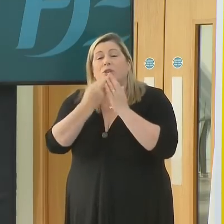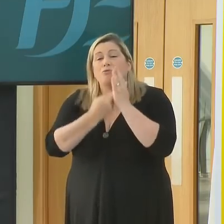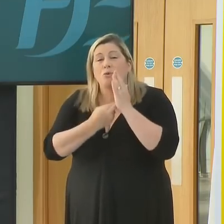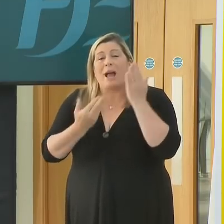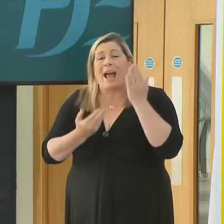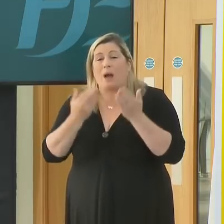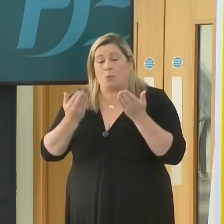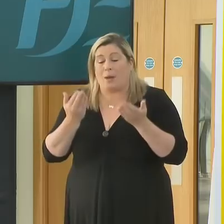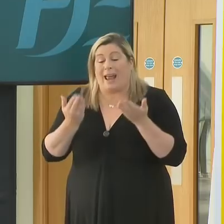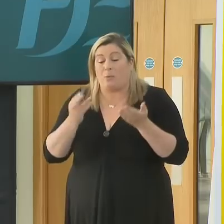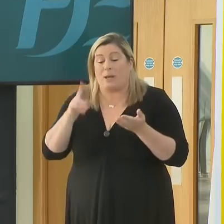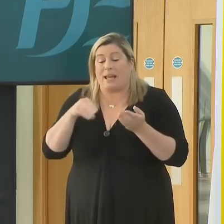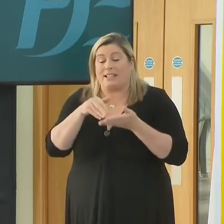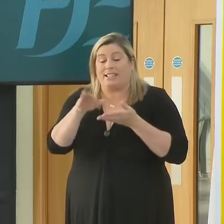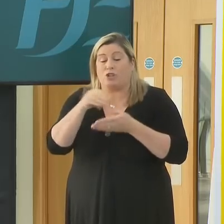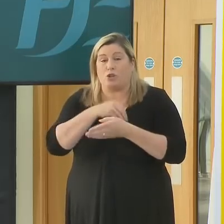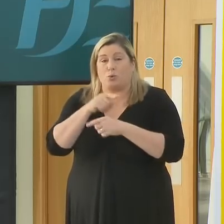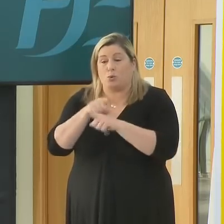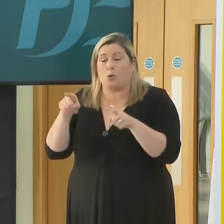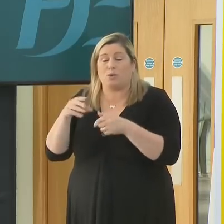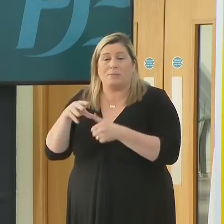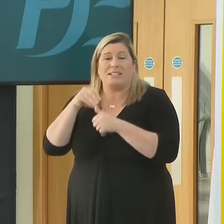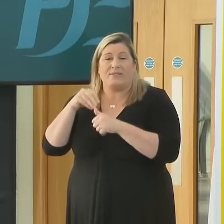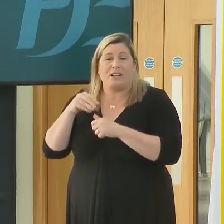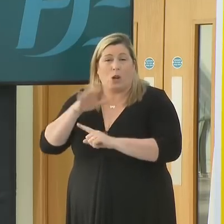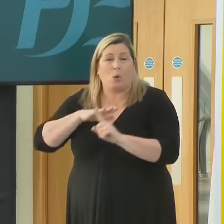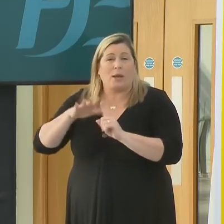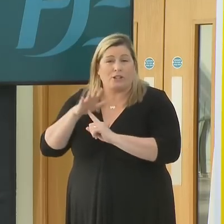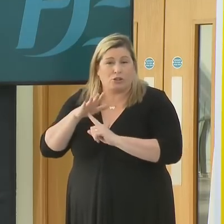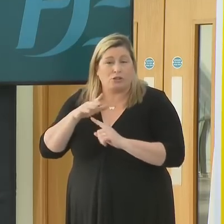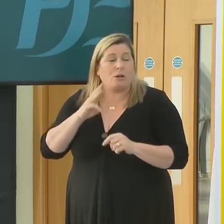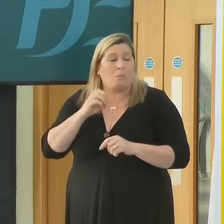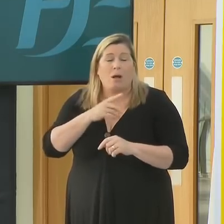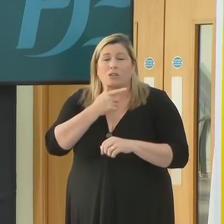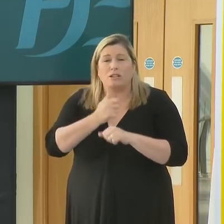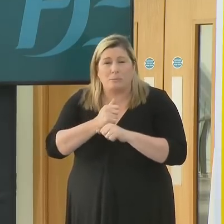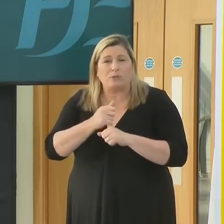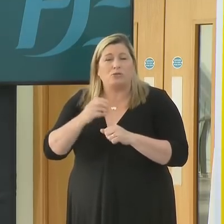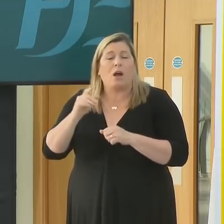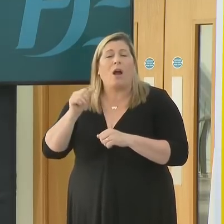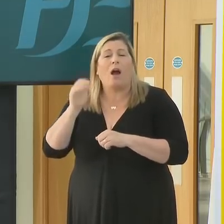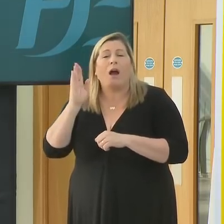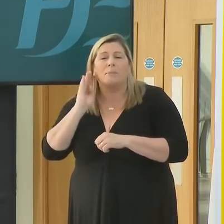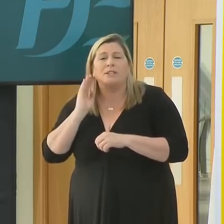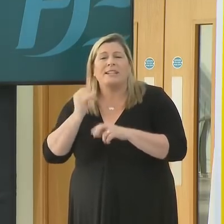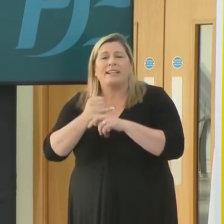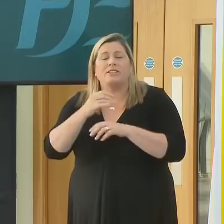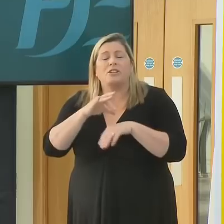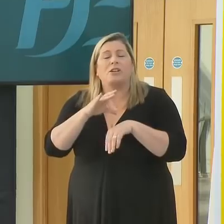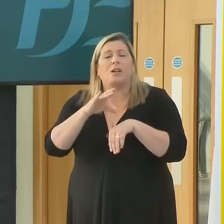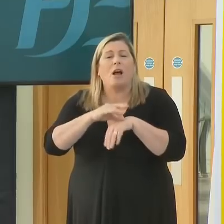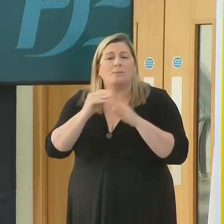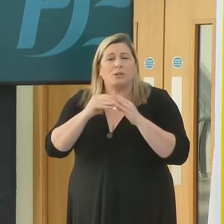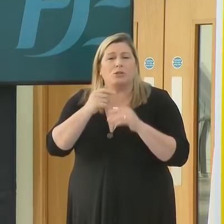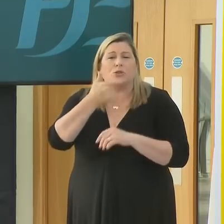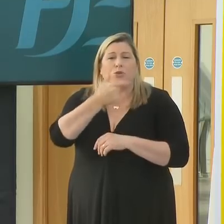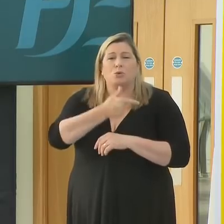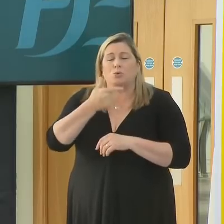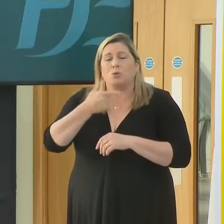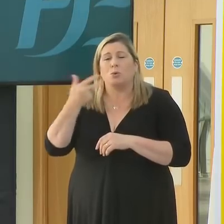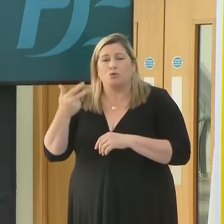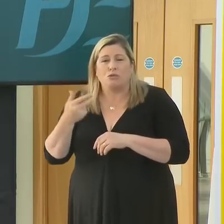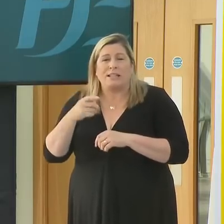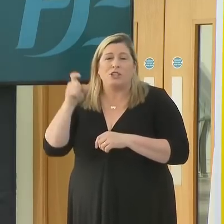we can discharge to those locations. Paul referenced the occupancy in hospitals, so 233 confirmed cases in hospitals with 223